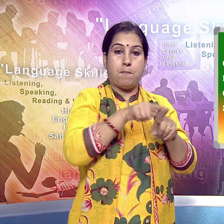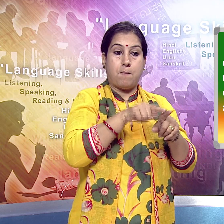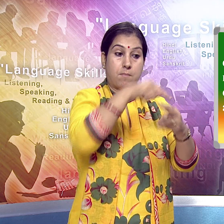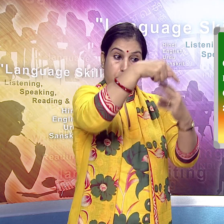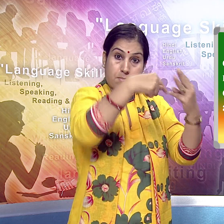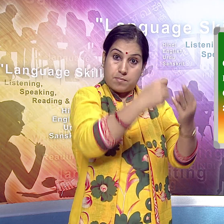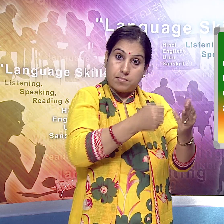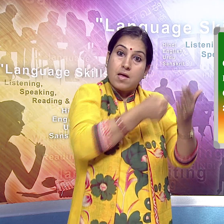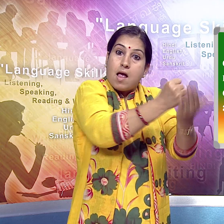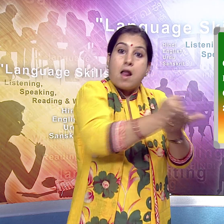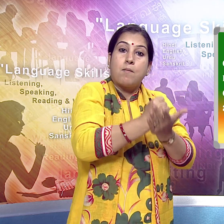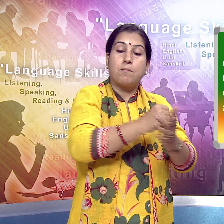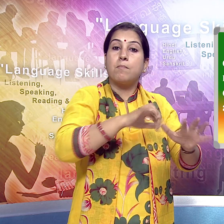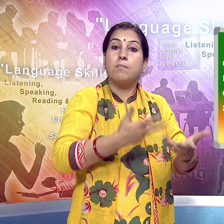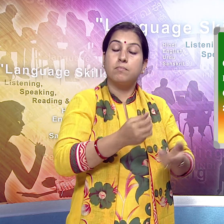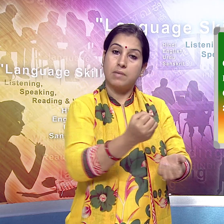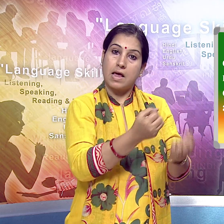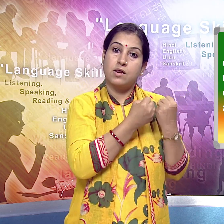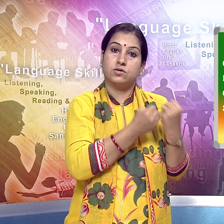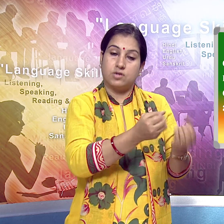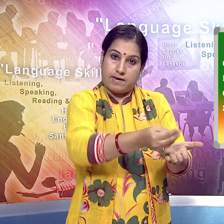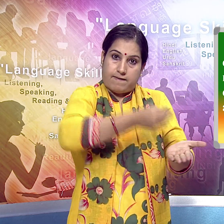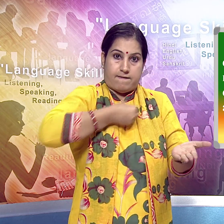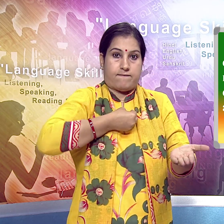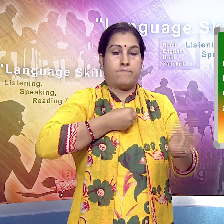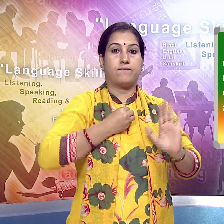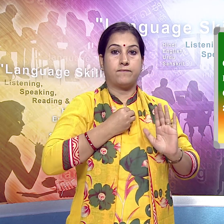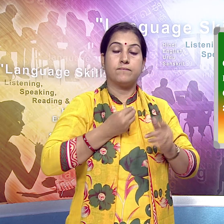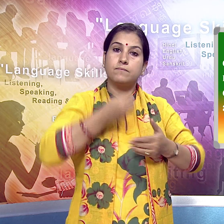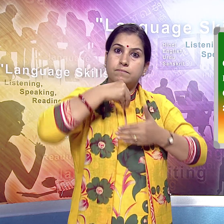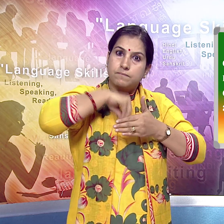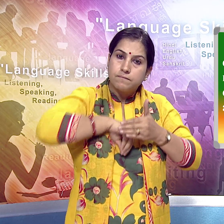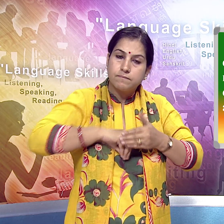carbohydrate, protein, and fat to release their energy.